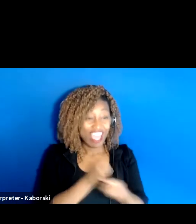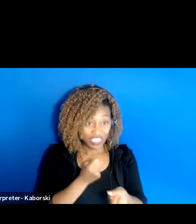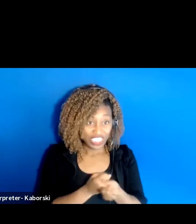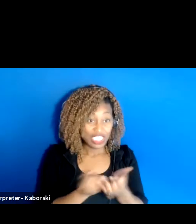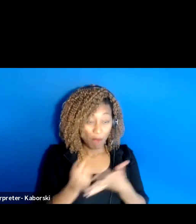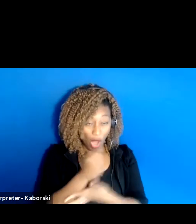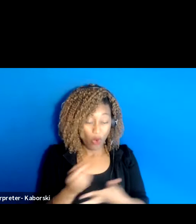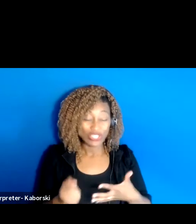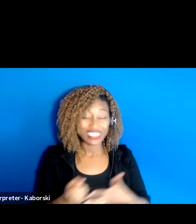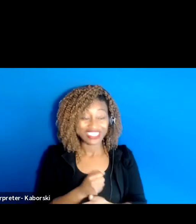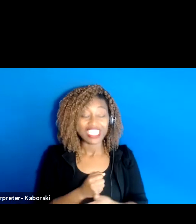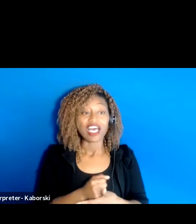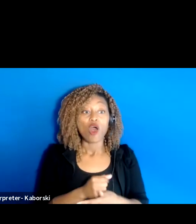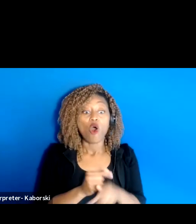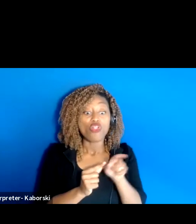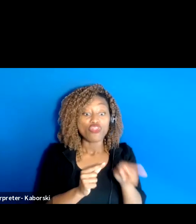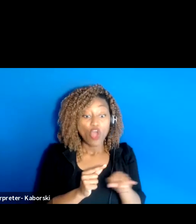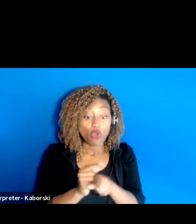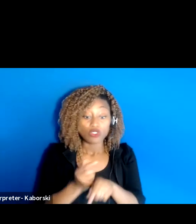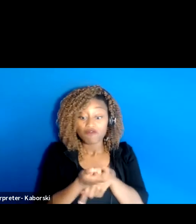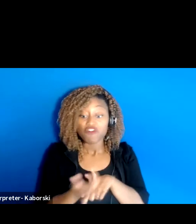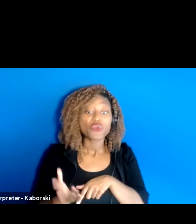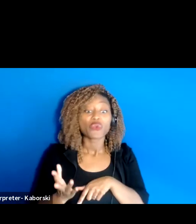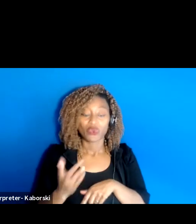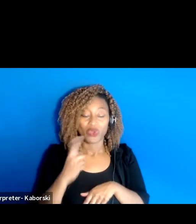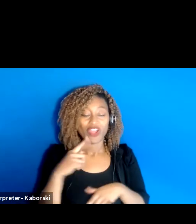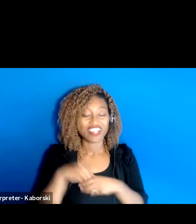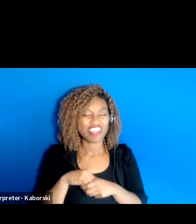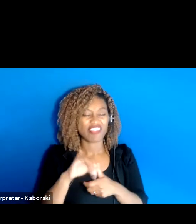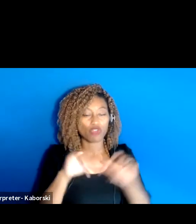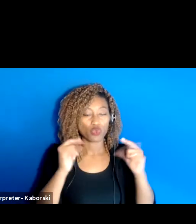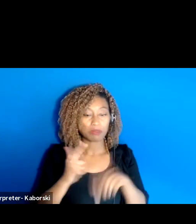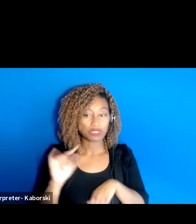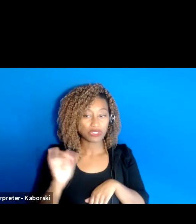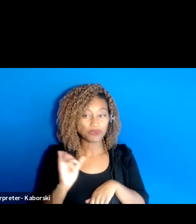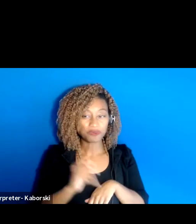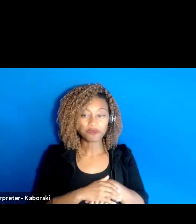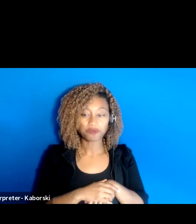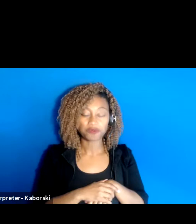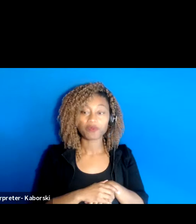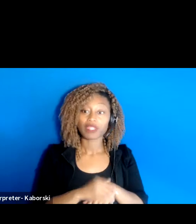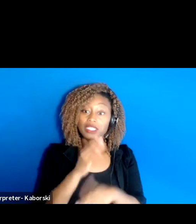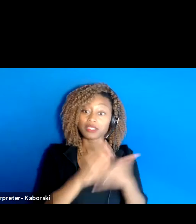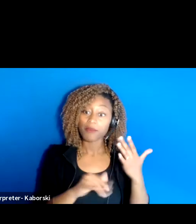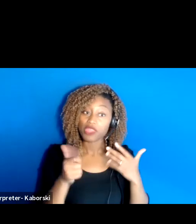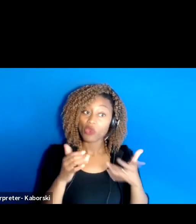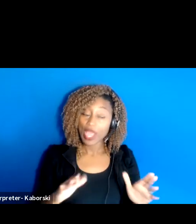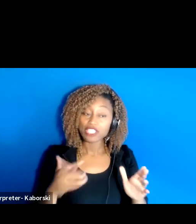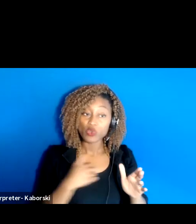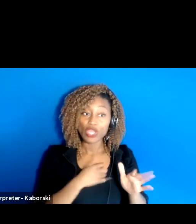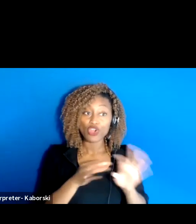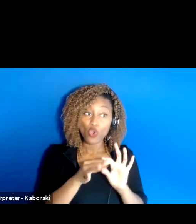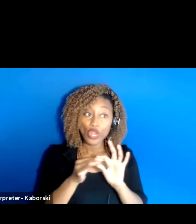priorities are also active in that group as well. And then some of the other ways that we are